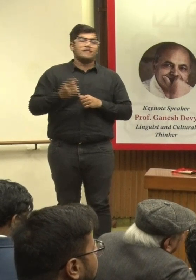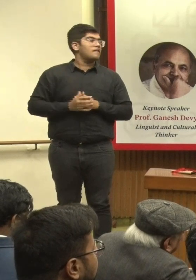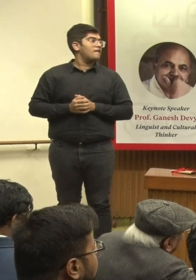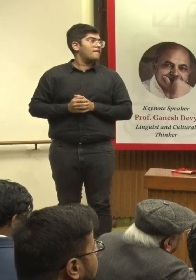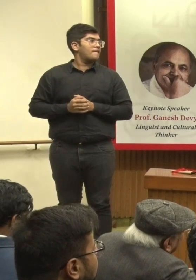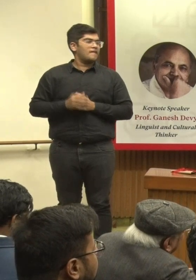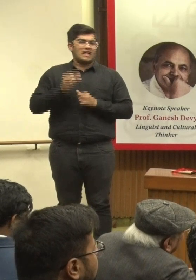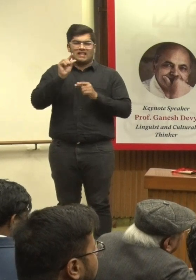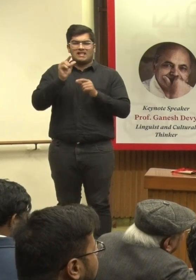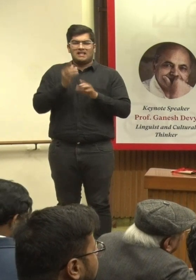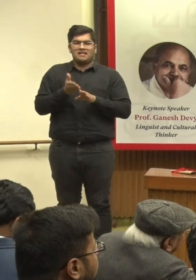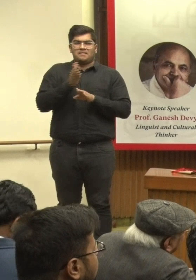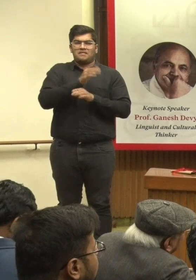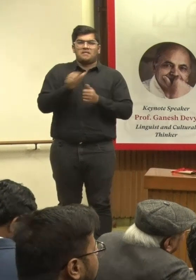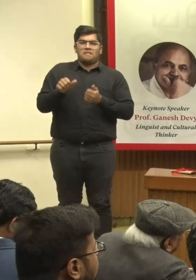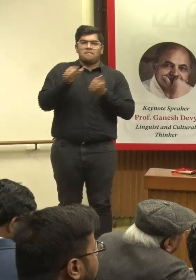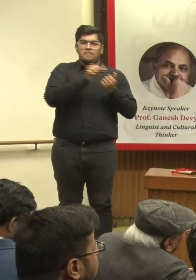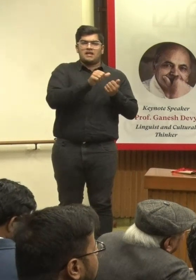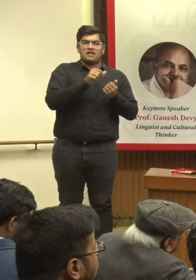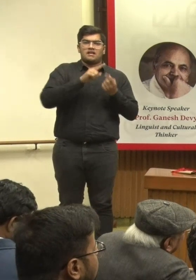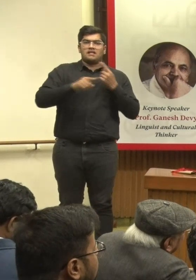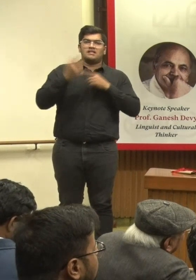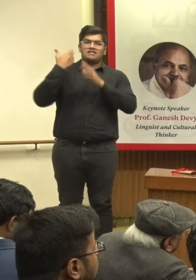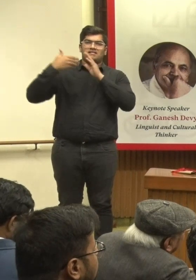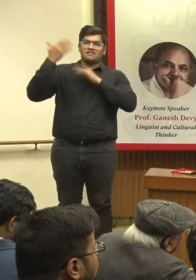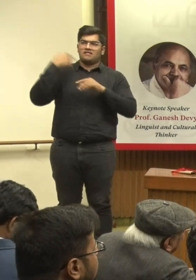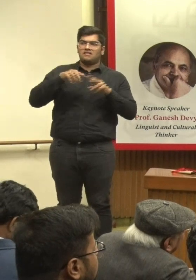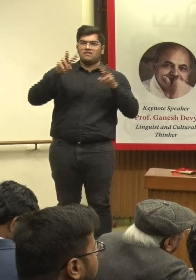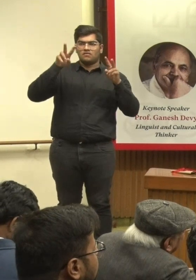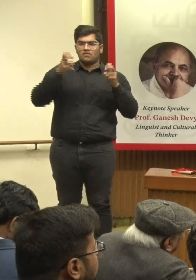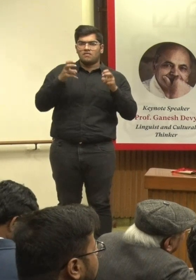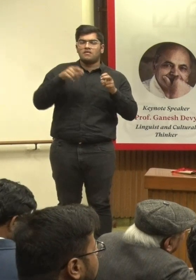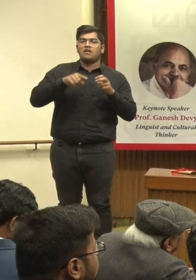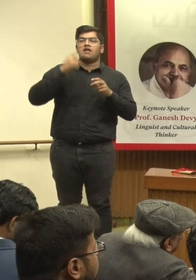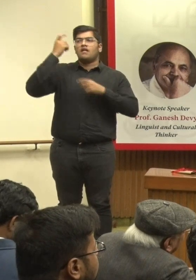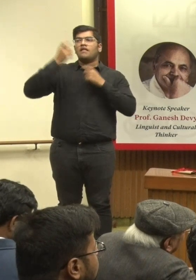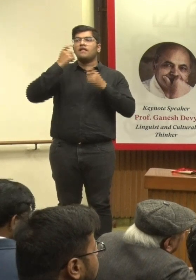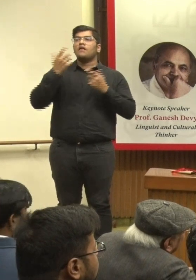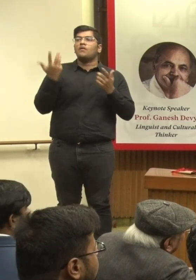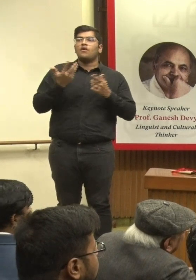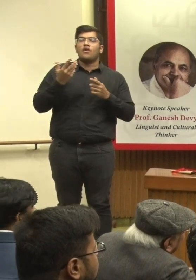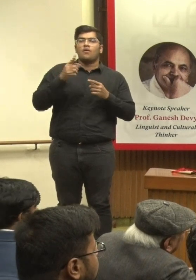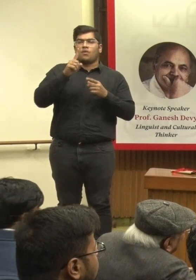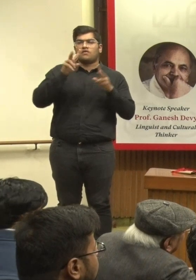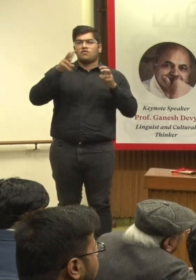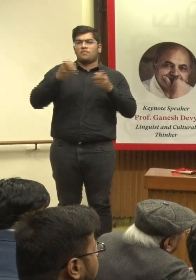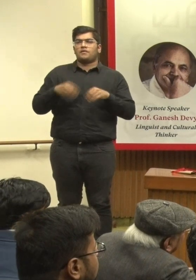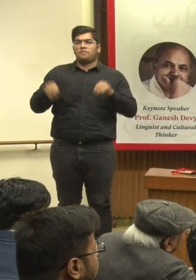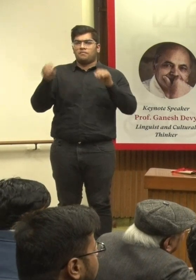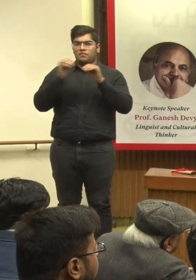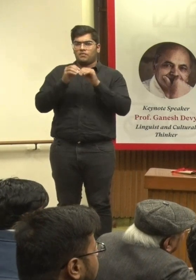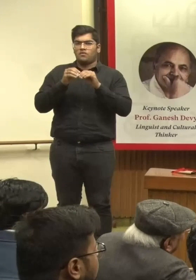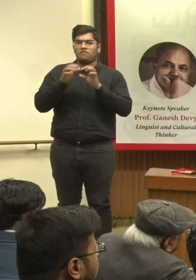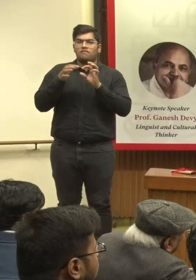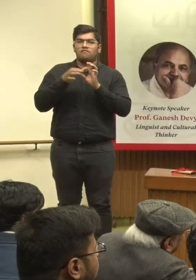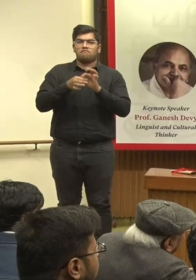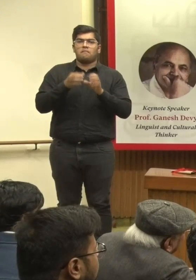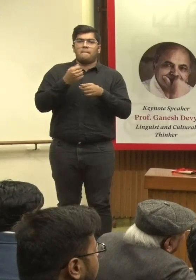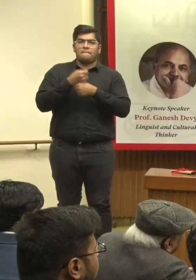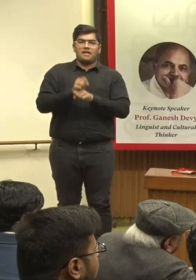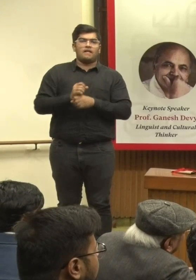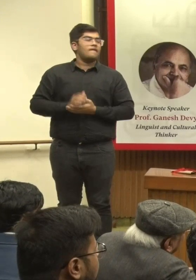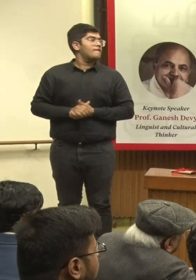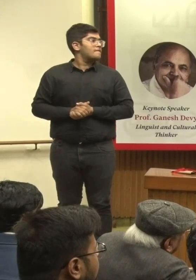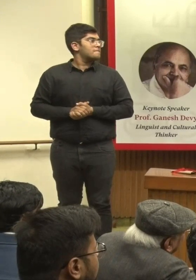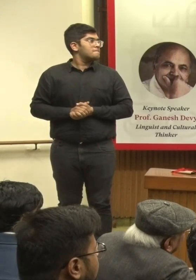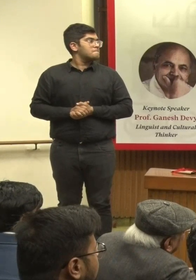back in history to think of another category, social category being created.